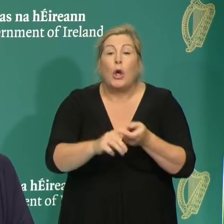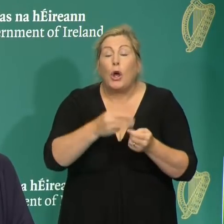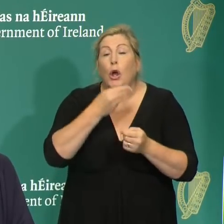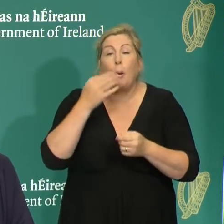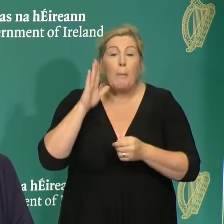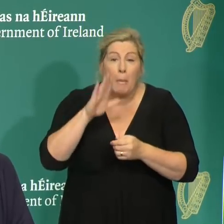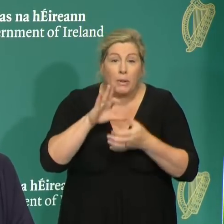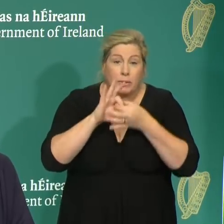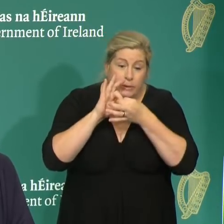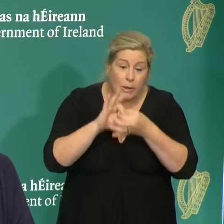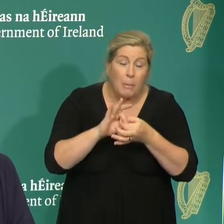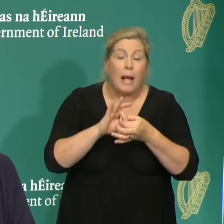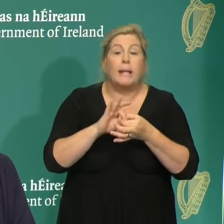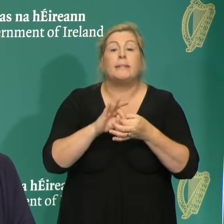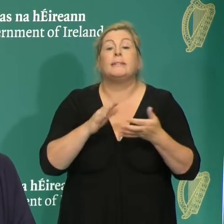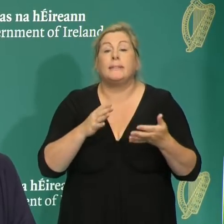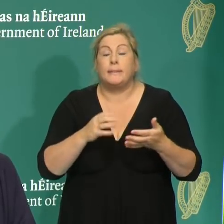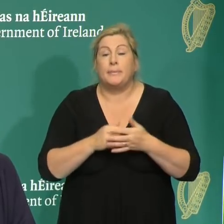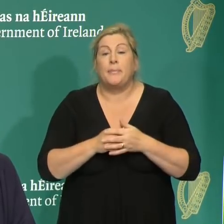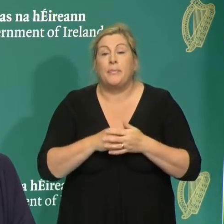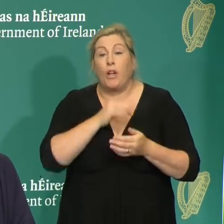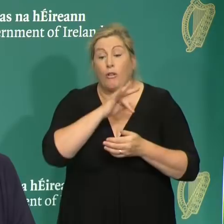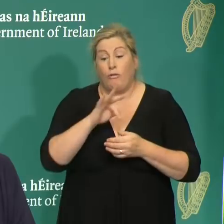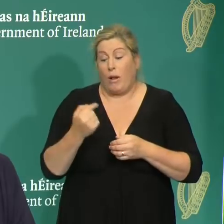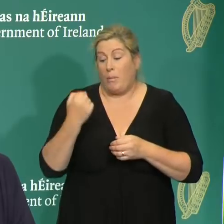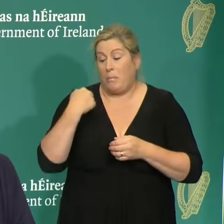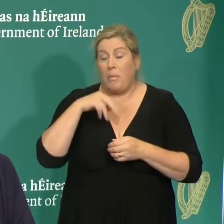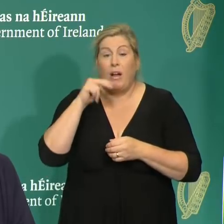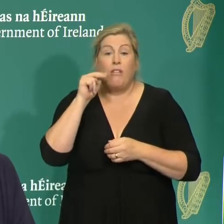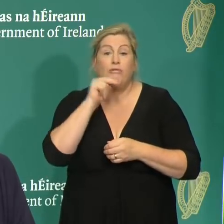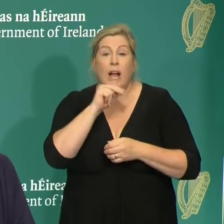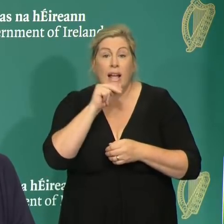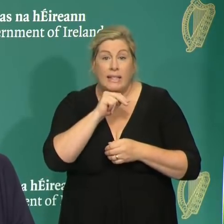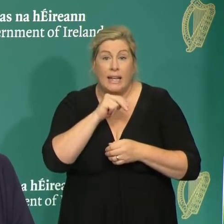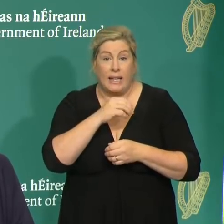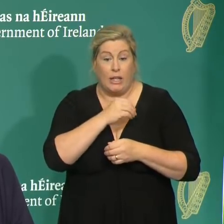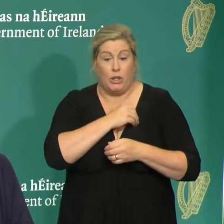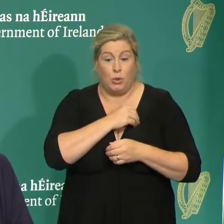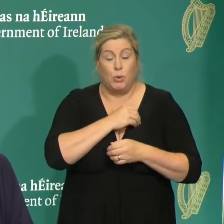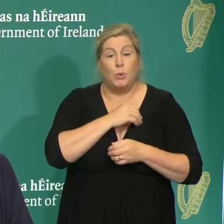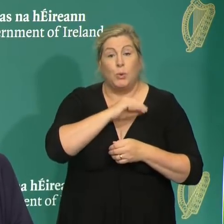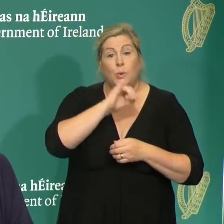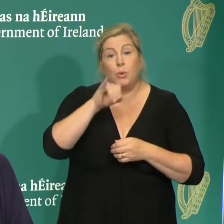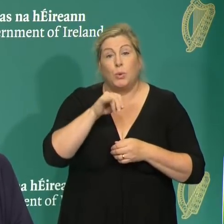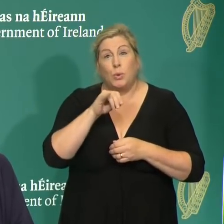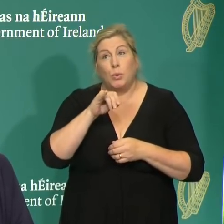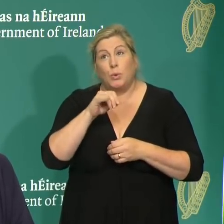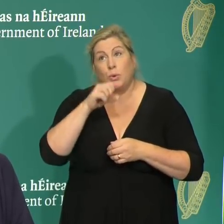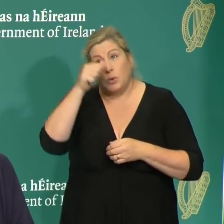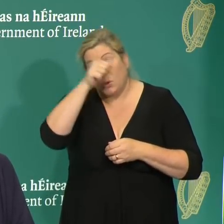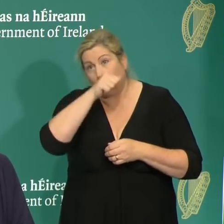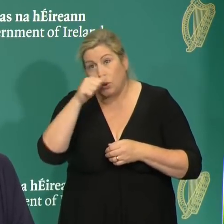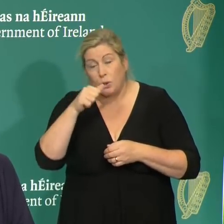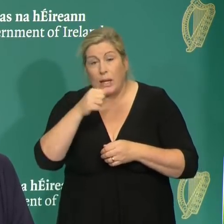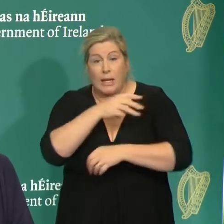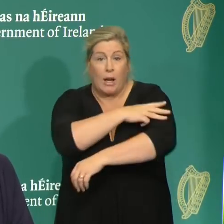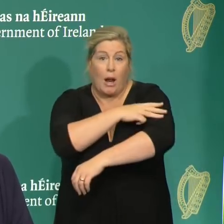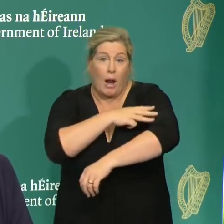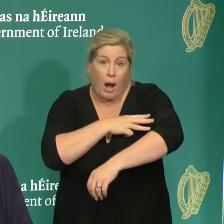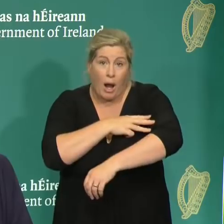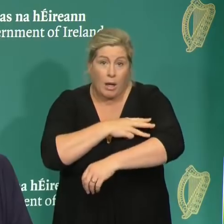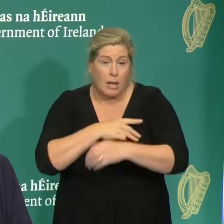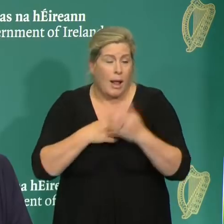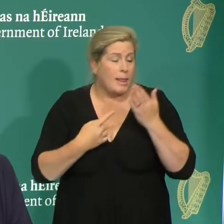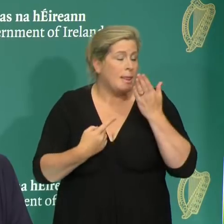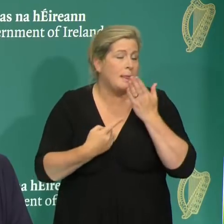navigation. From the evening of Friday, July 3rd to Sunday, July 12th, An Garda Síochána has conducted thousands